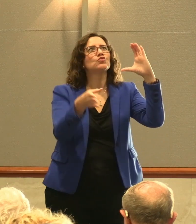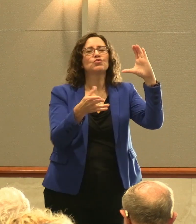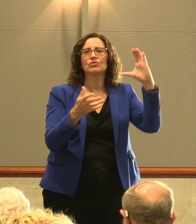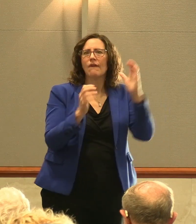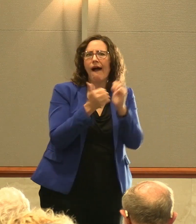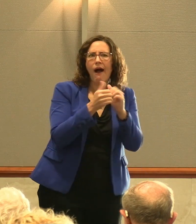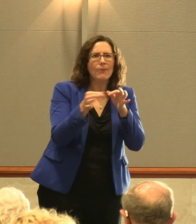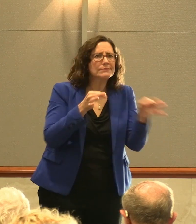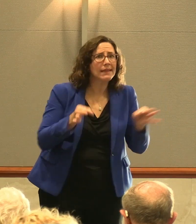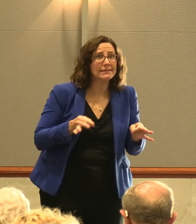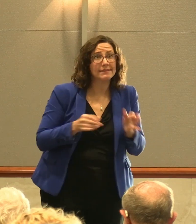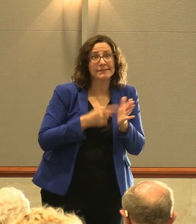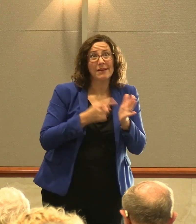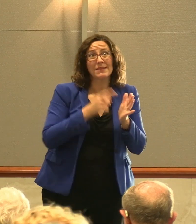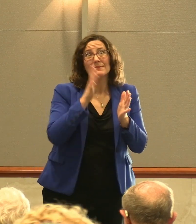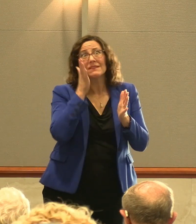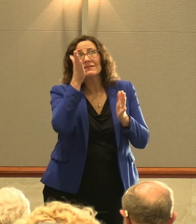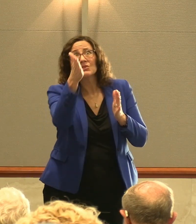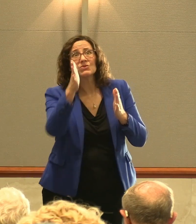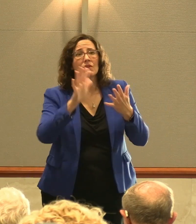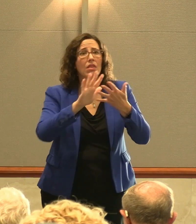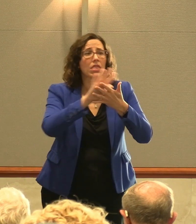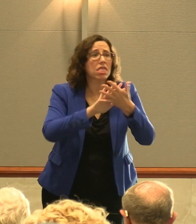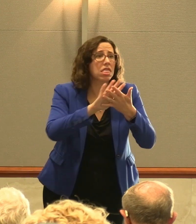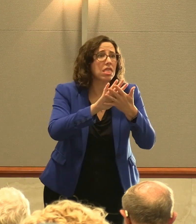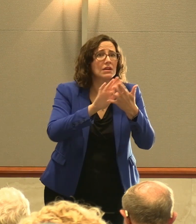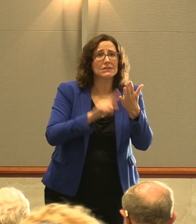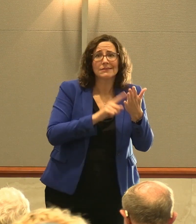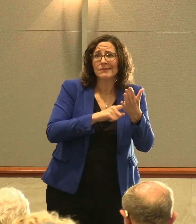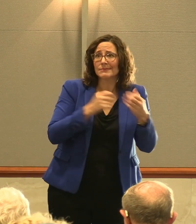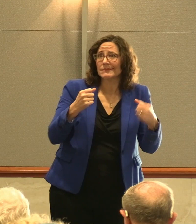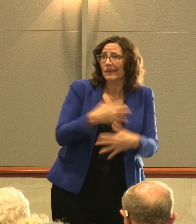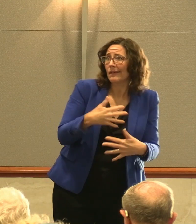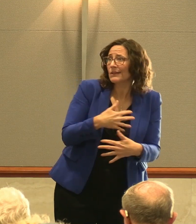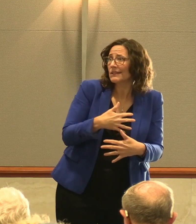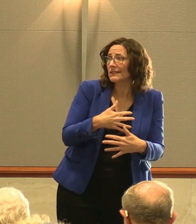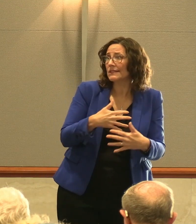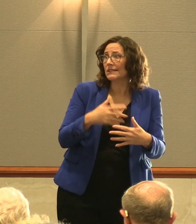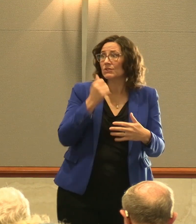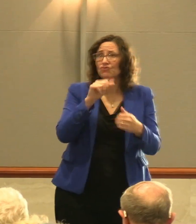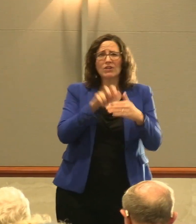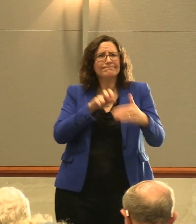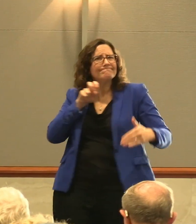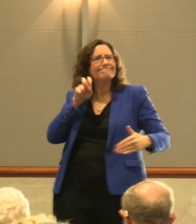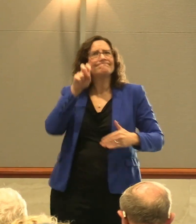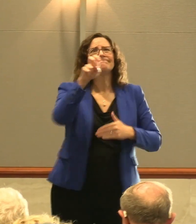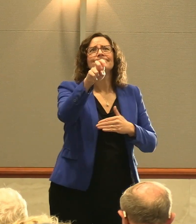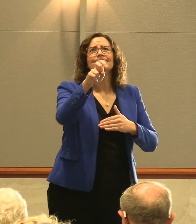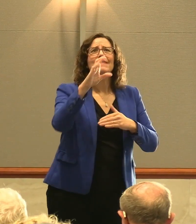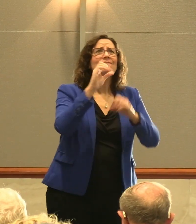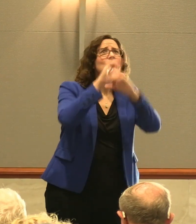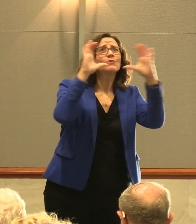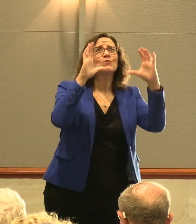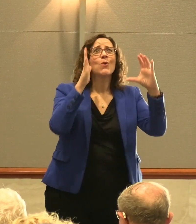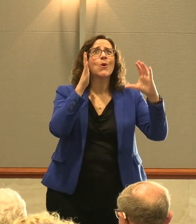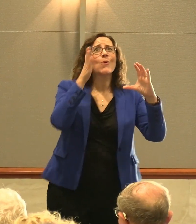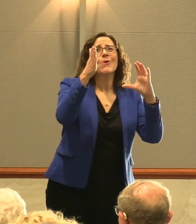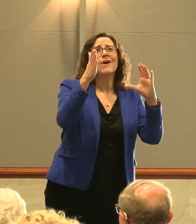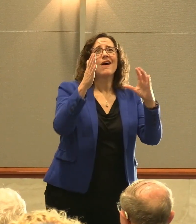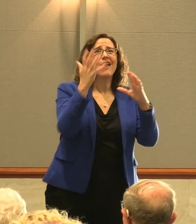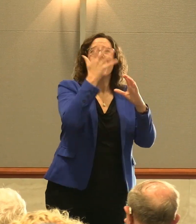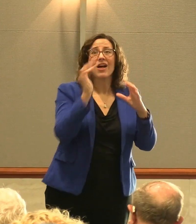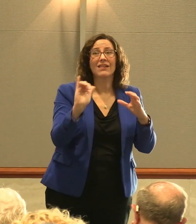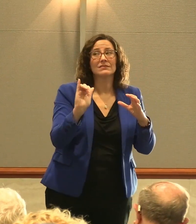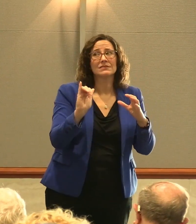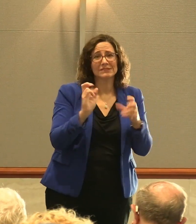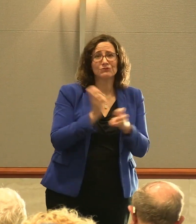sometimes it is unknown and sometimes it is scary? Taking that leap about where we're trying to go and what does the future look like is not an easy task for